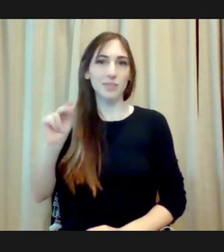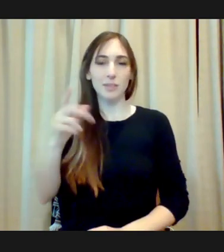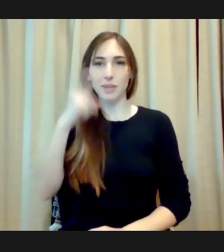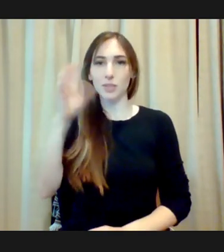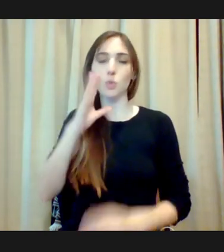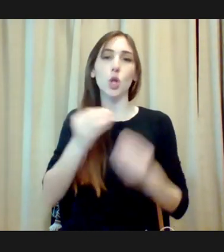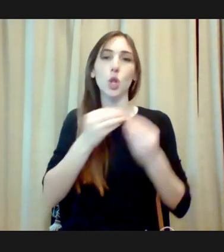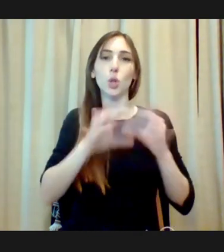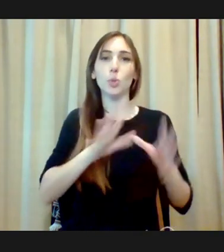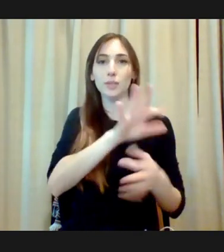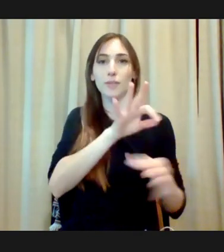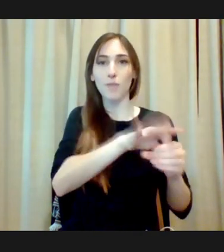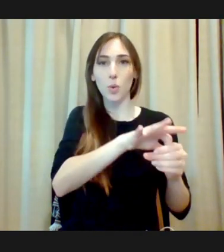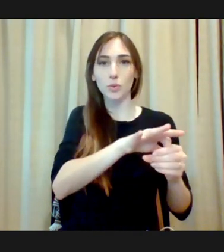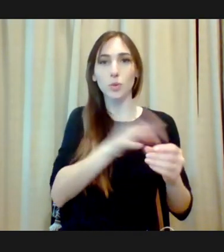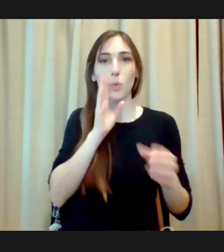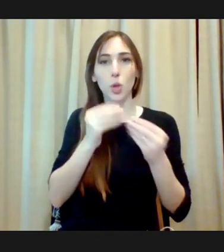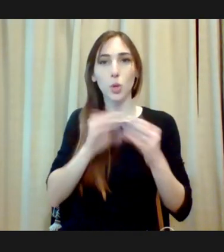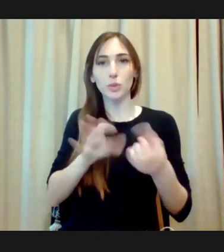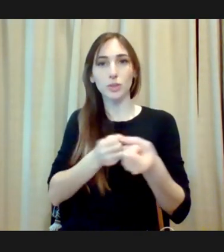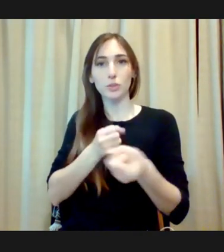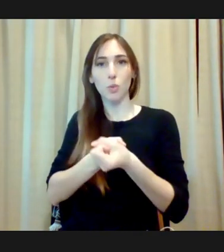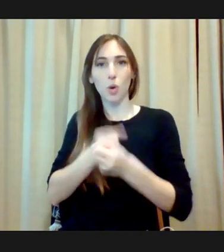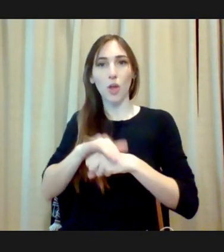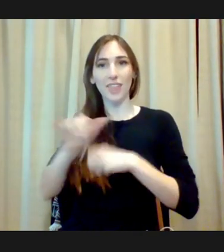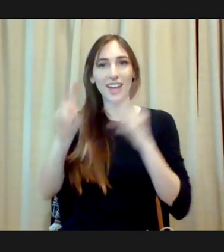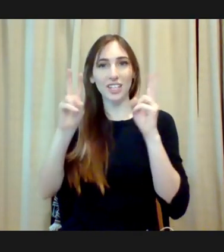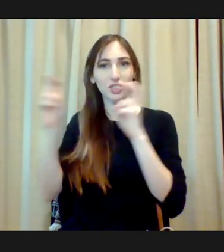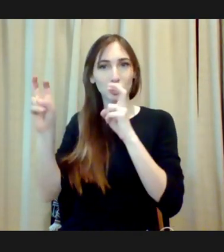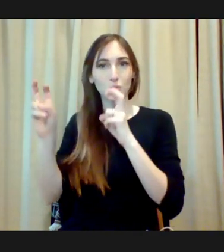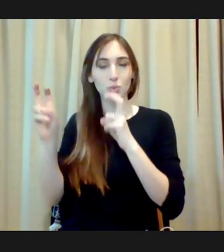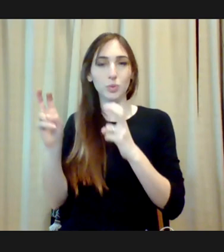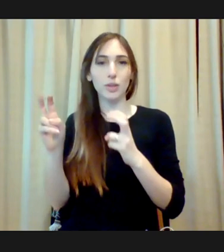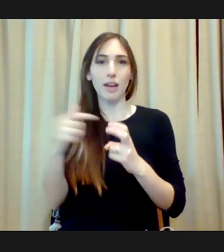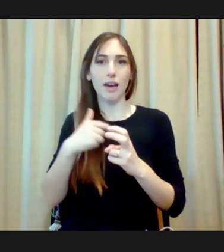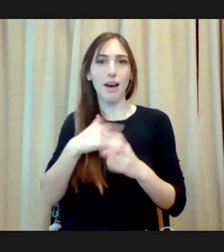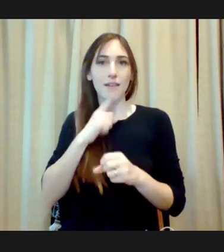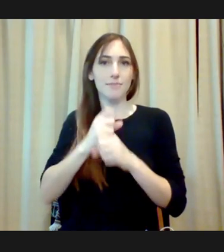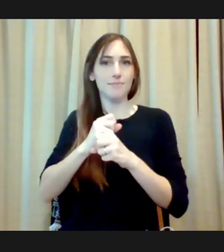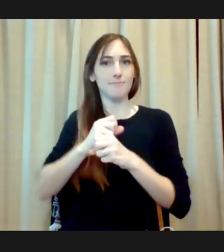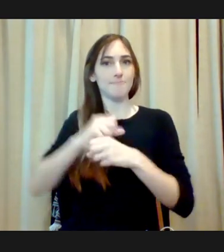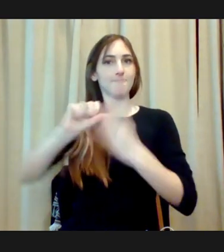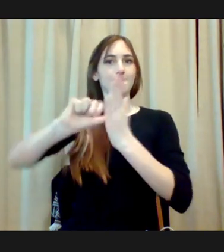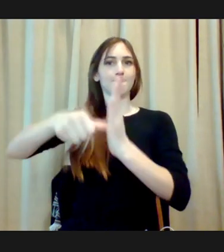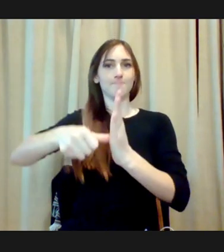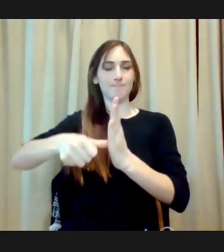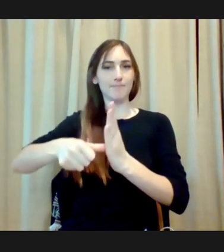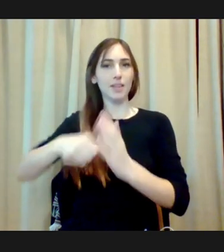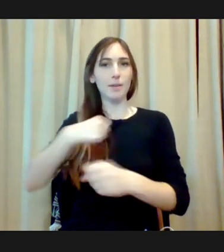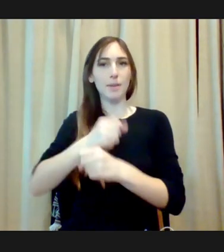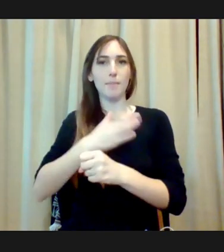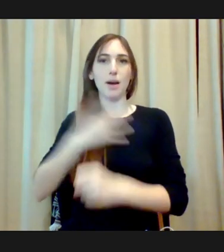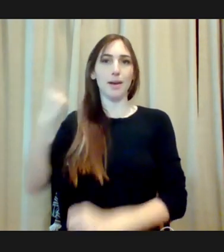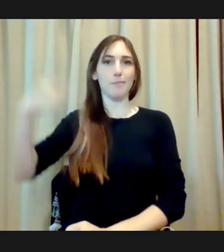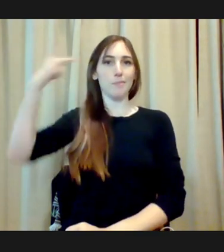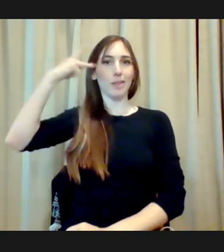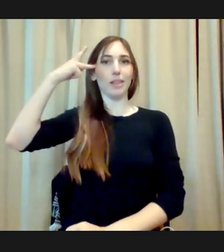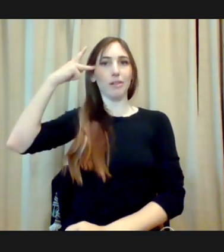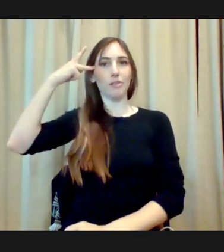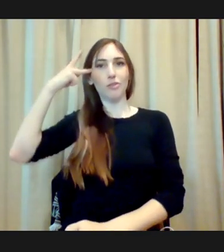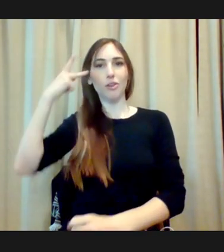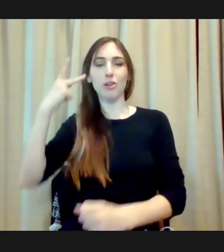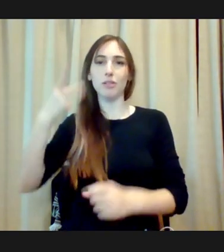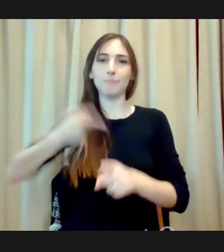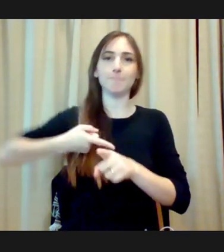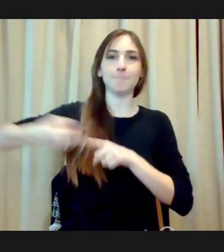votes on the issue that you have made your major political stand on as to what you're